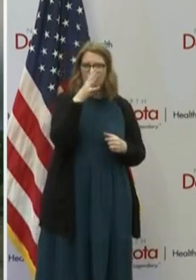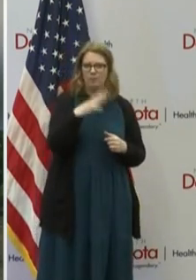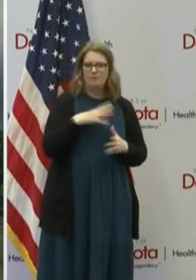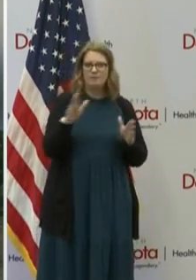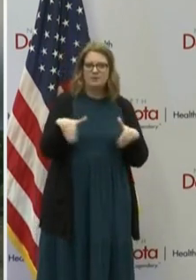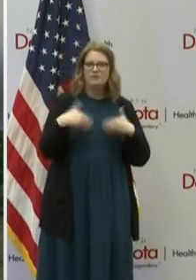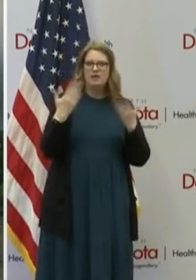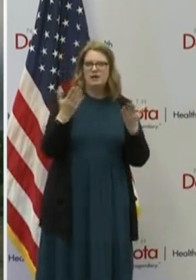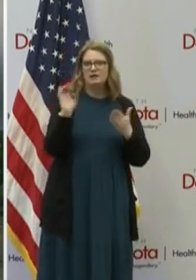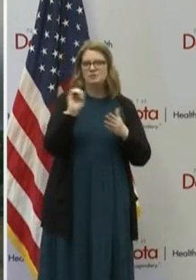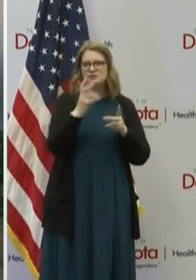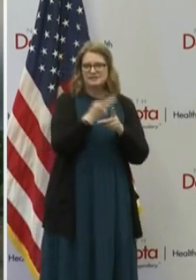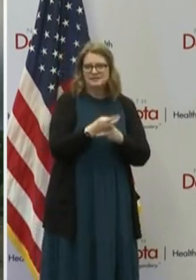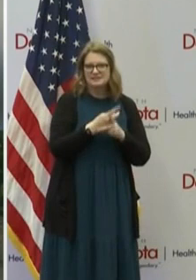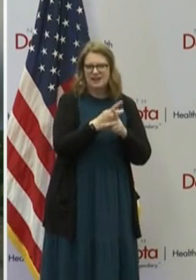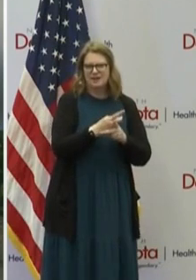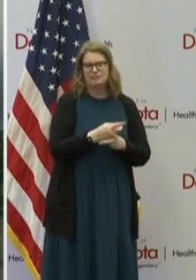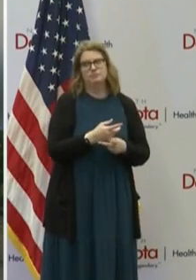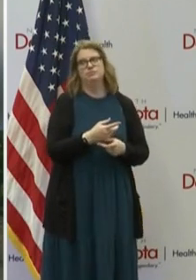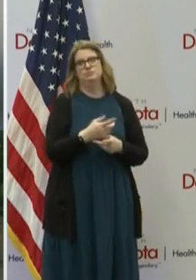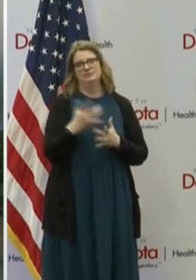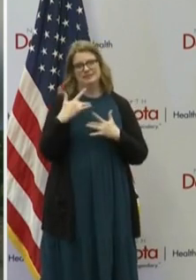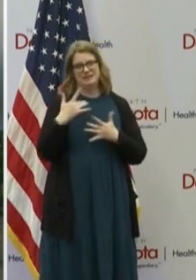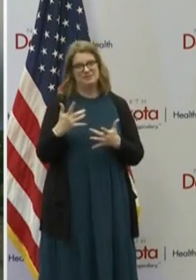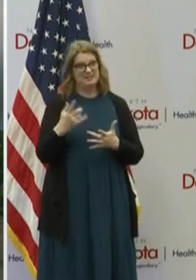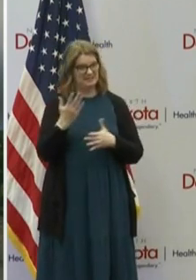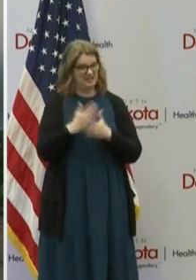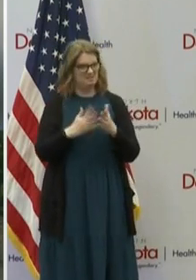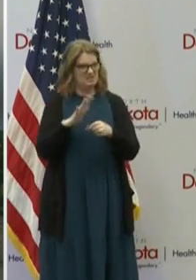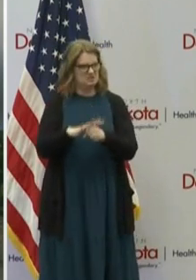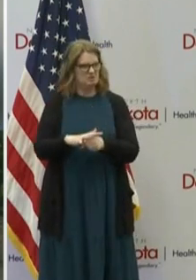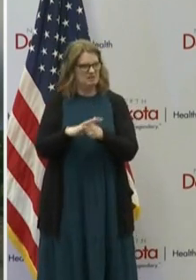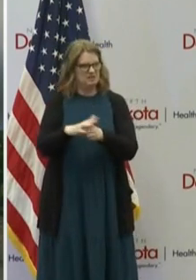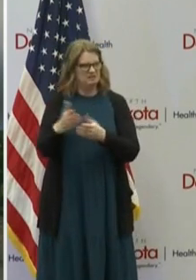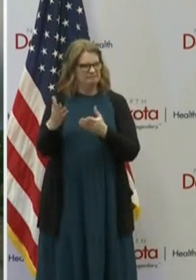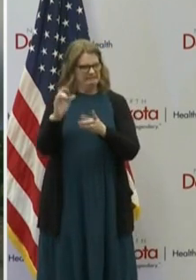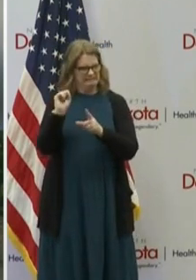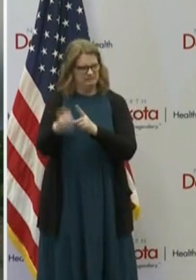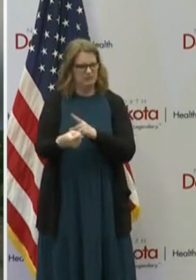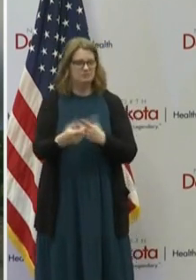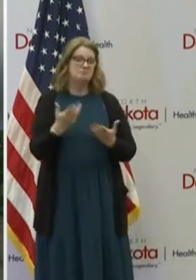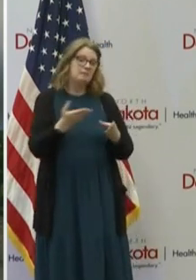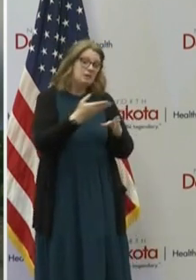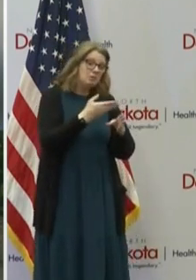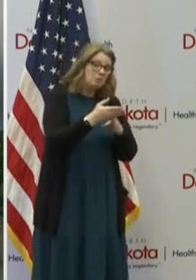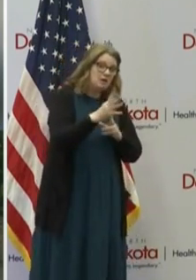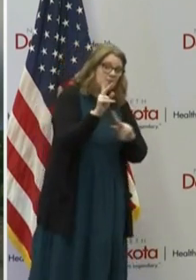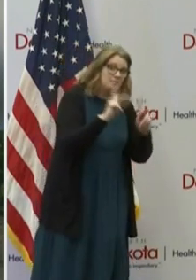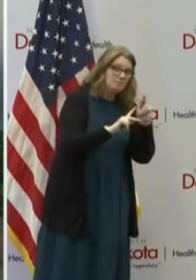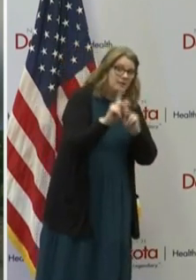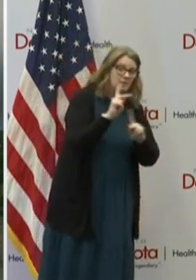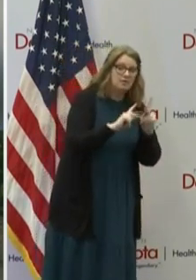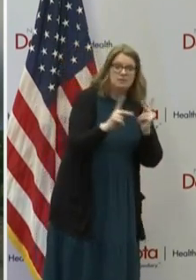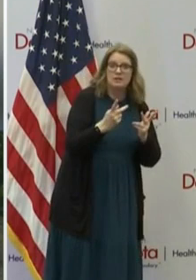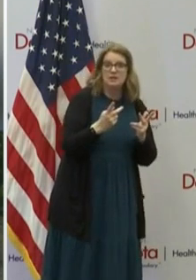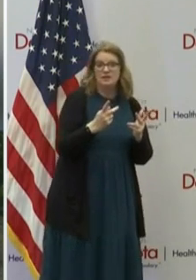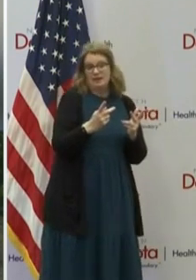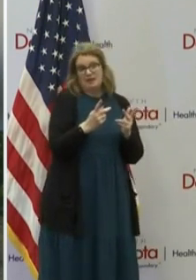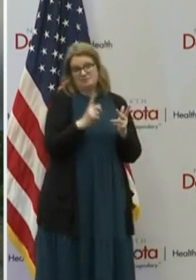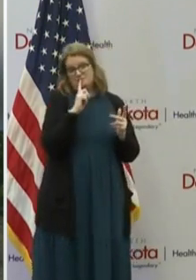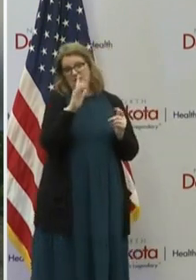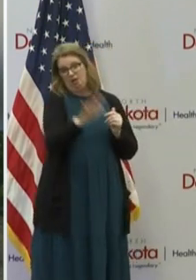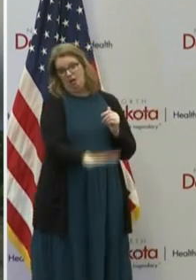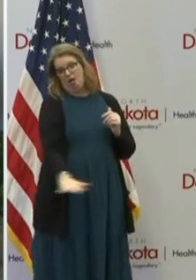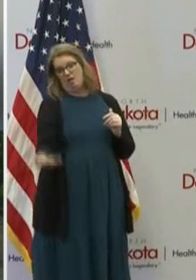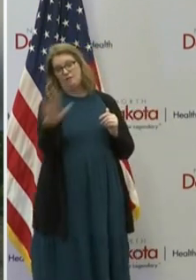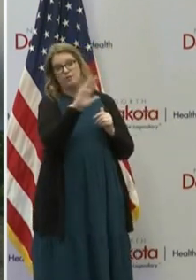in often very stressful circumstances. These may be career individuals, and across many parts of North Dakota,